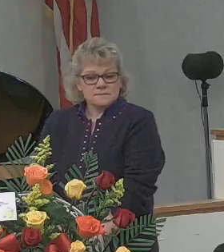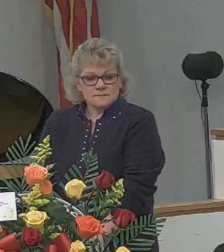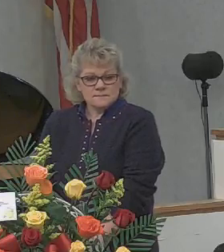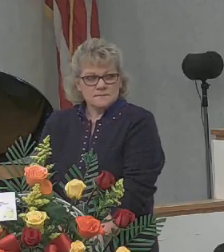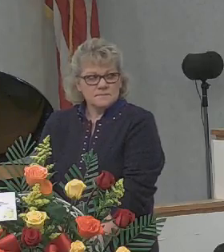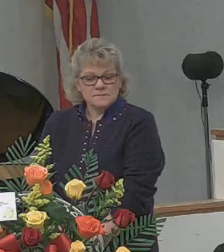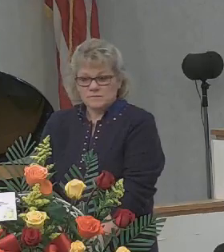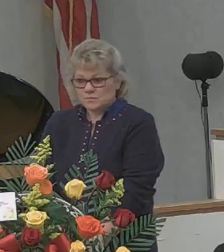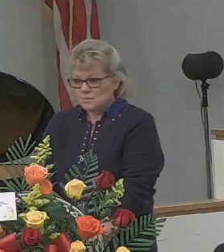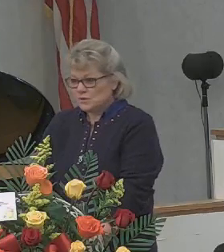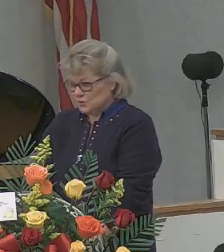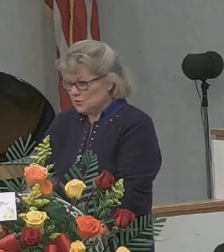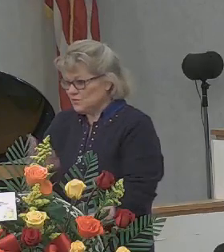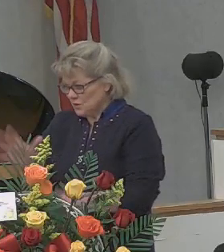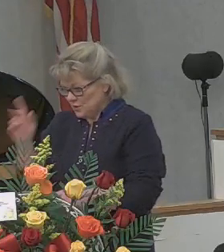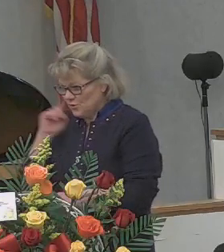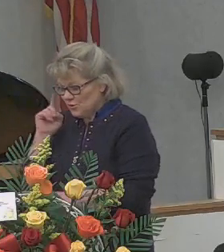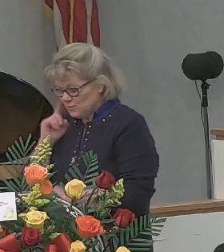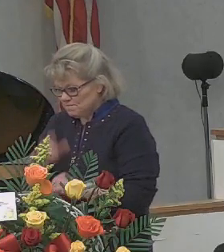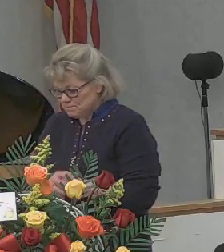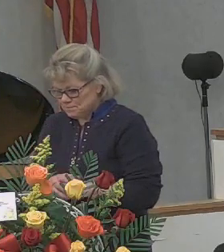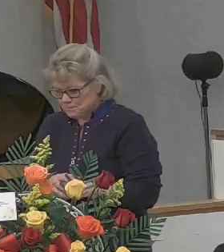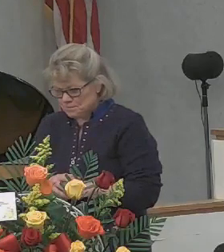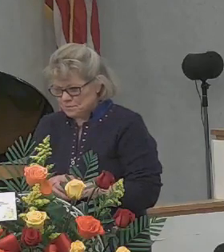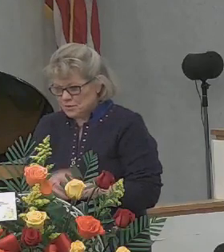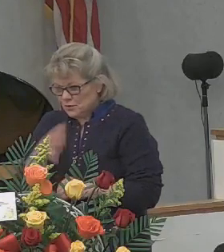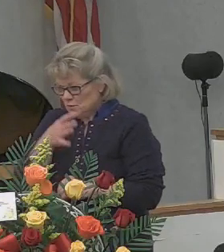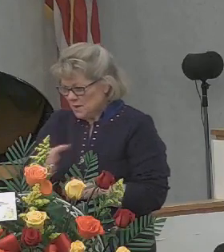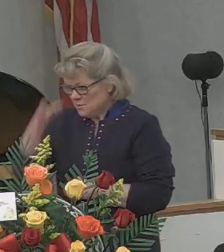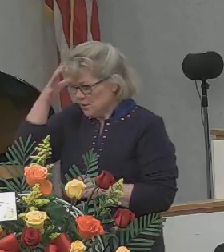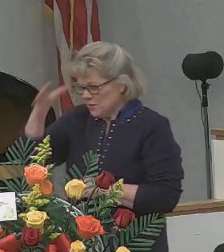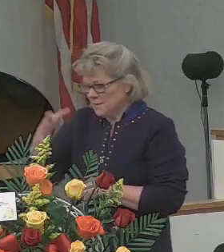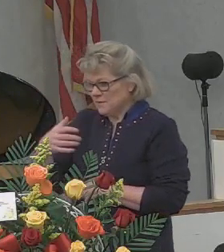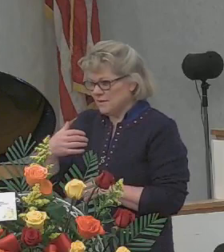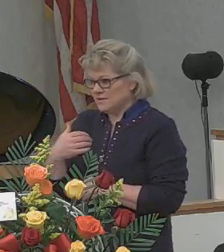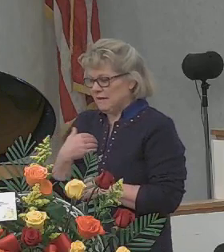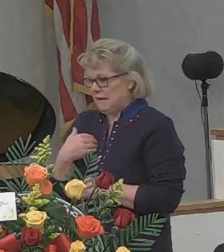So as you all have already heard, Grandma and Grandpa had about,